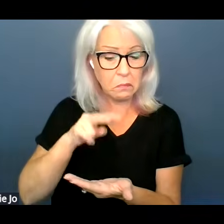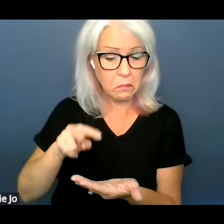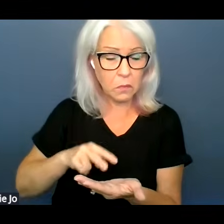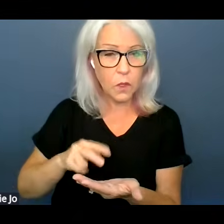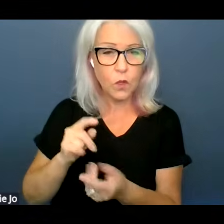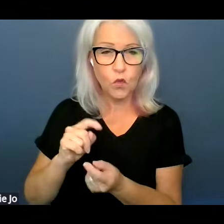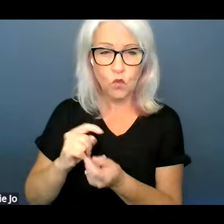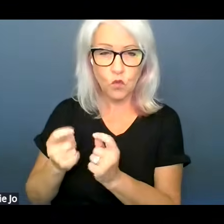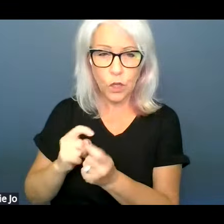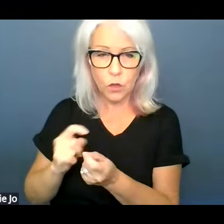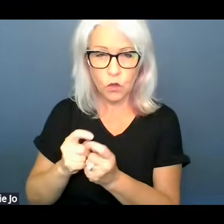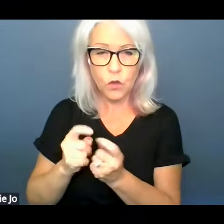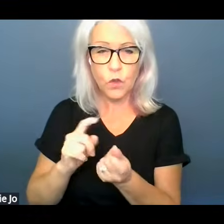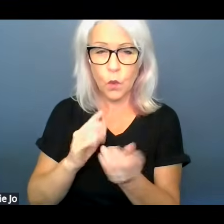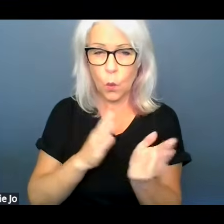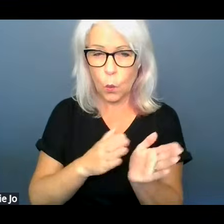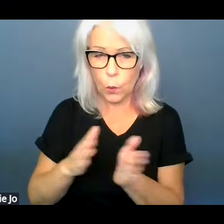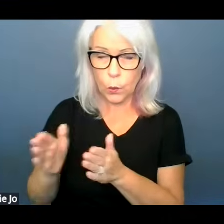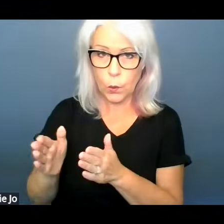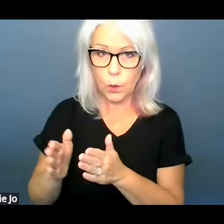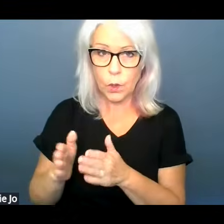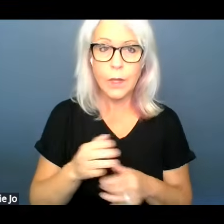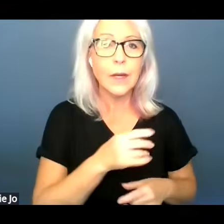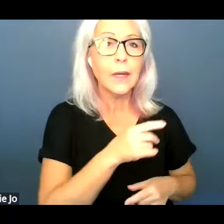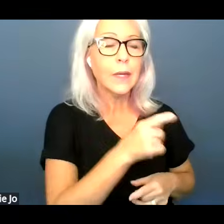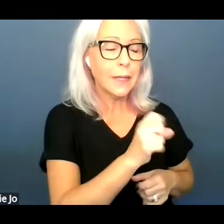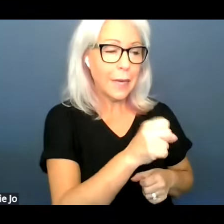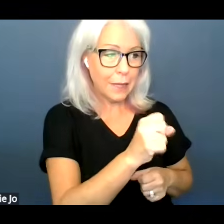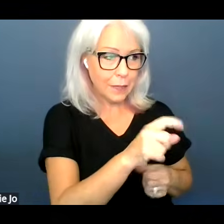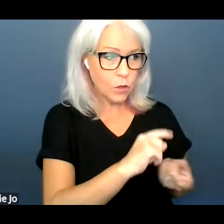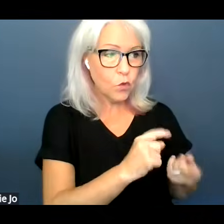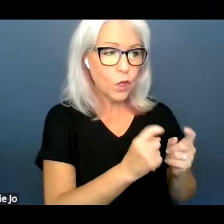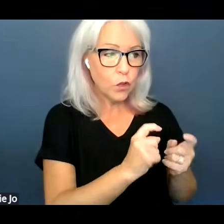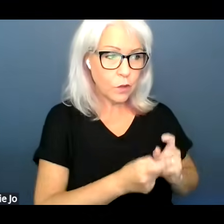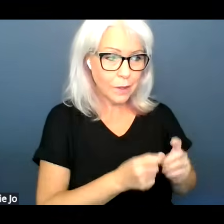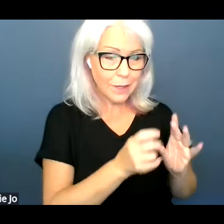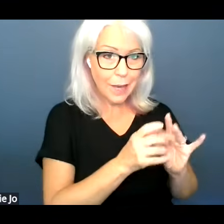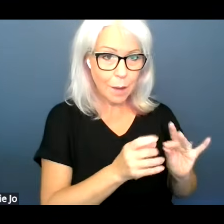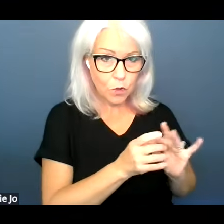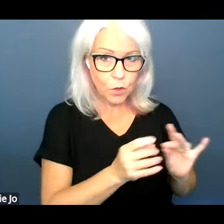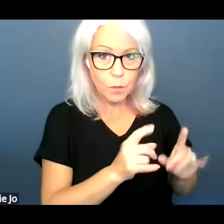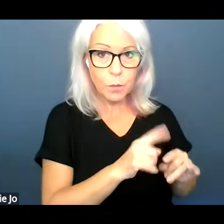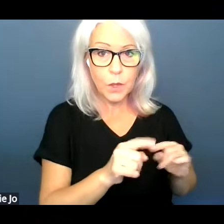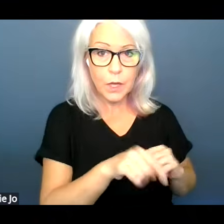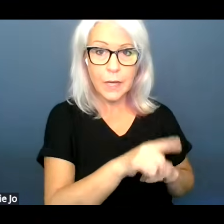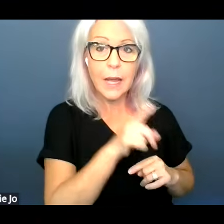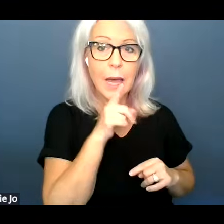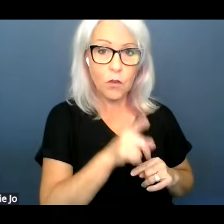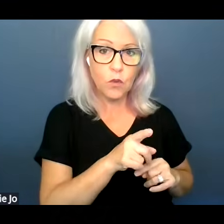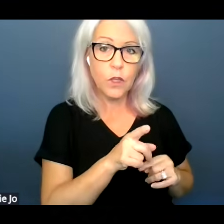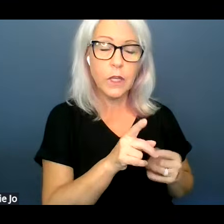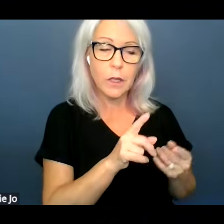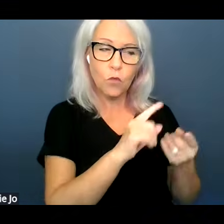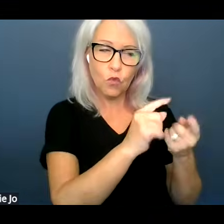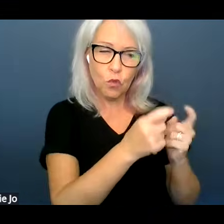So it changes the caption. The substantive changes No, to it the caption, changes the caption, but Mhm. with regard to the substance, it changes the order. just reorders them.